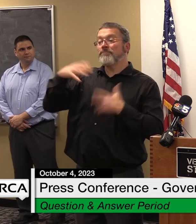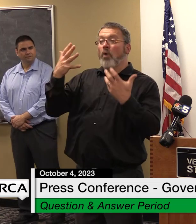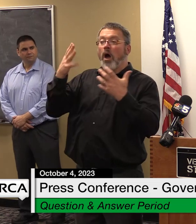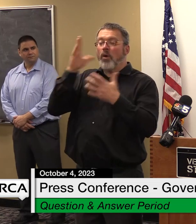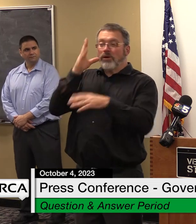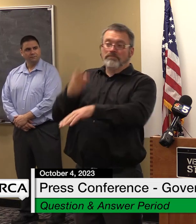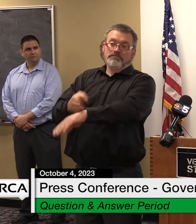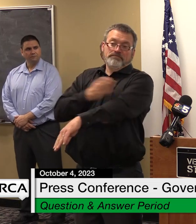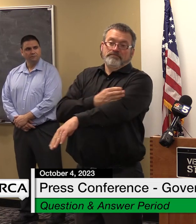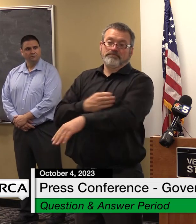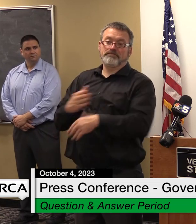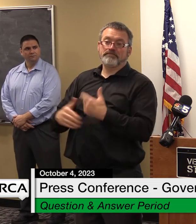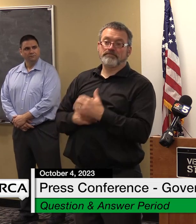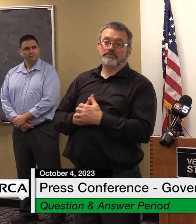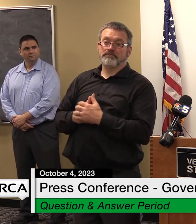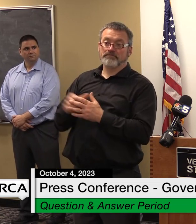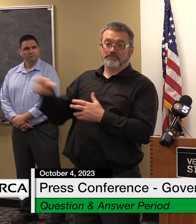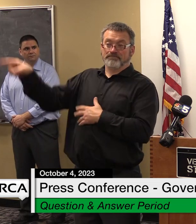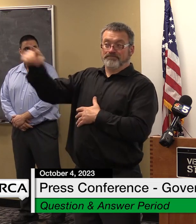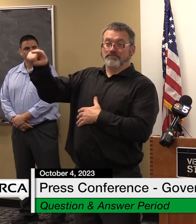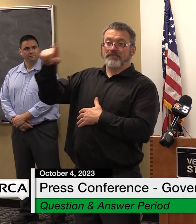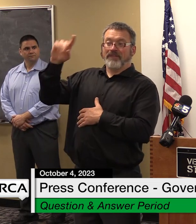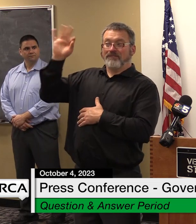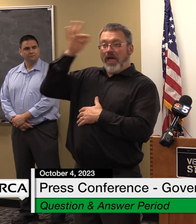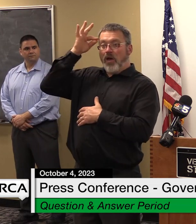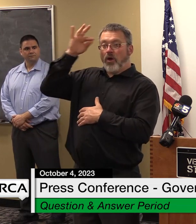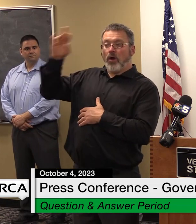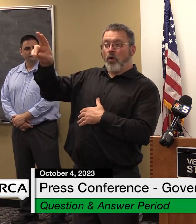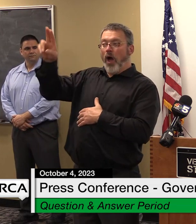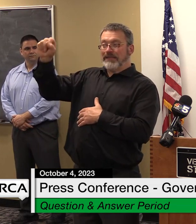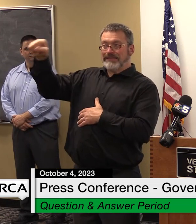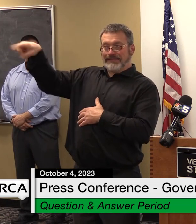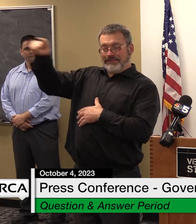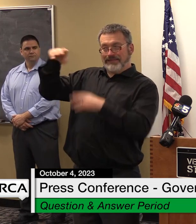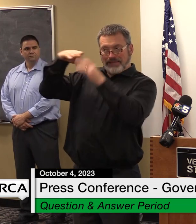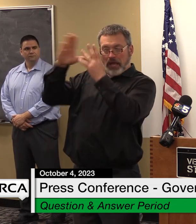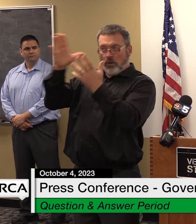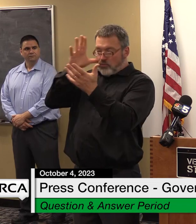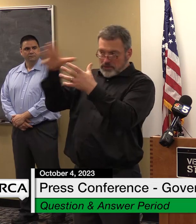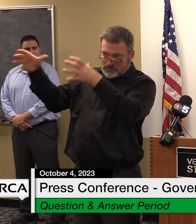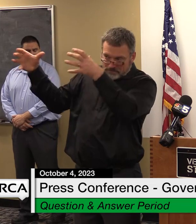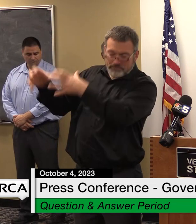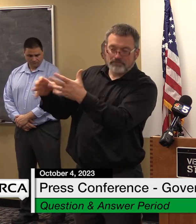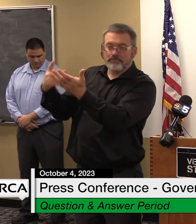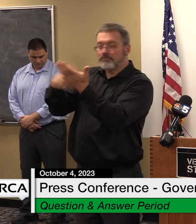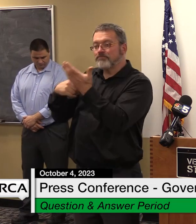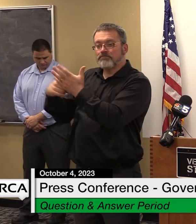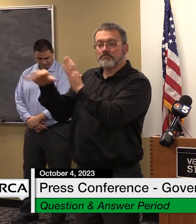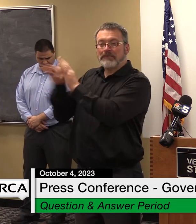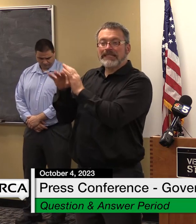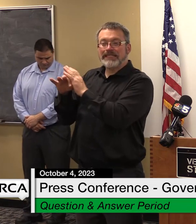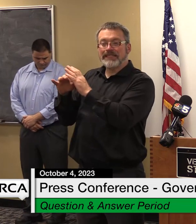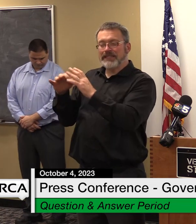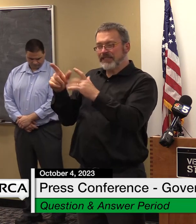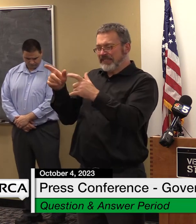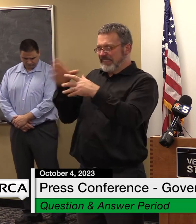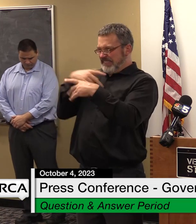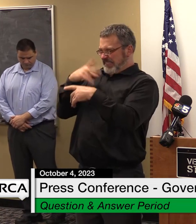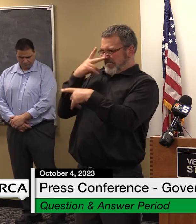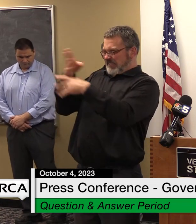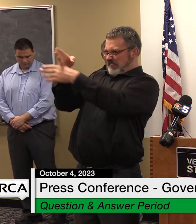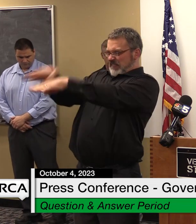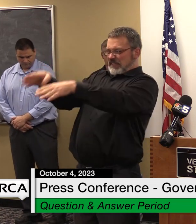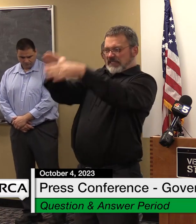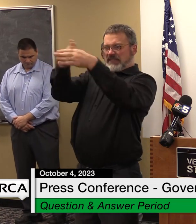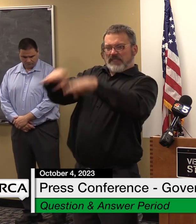that they'll come together in some way. But we're seeing this division, this fracturing throughout the